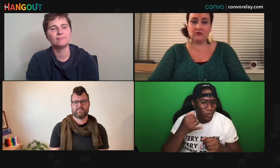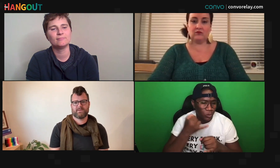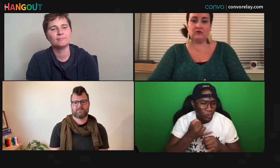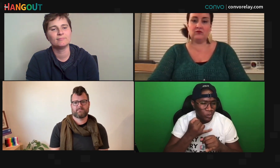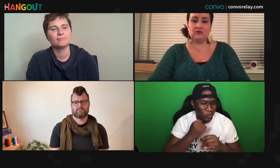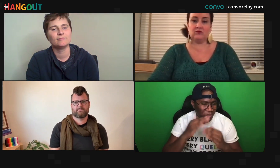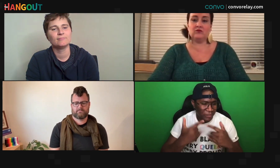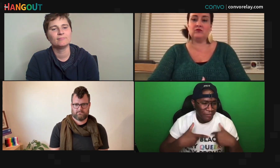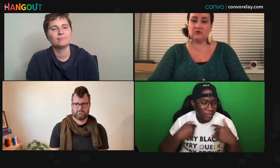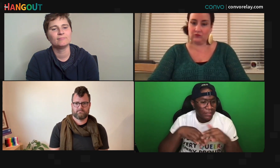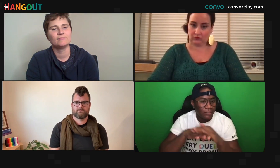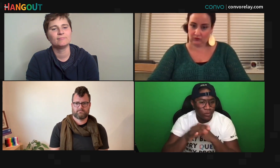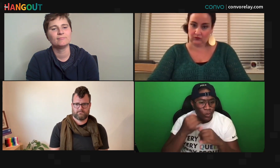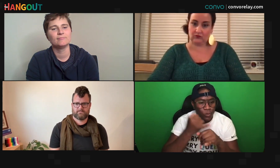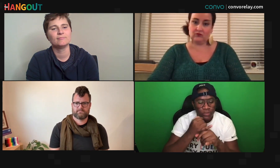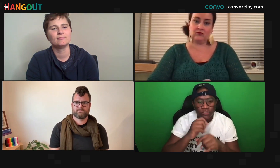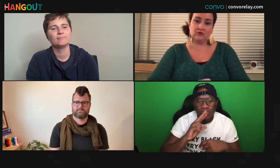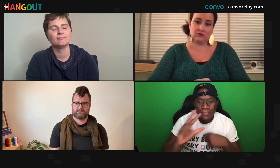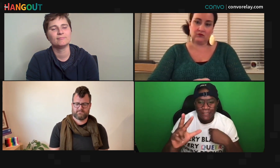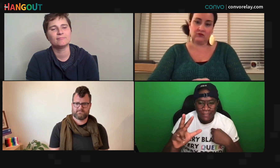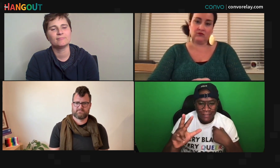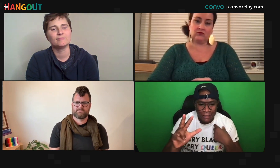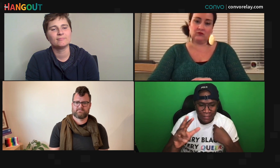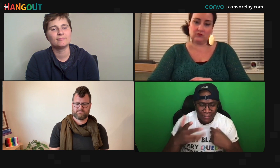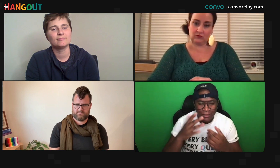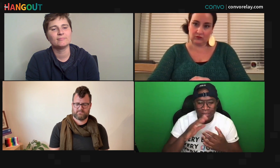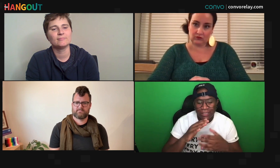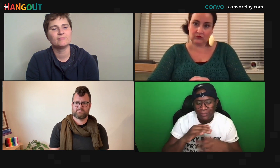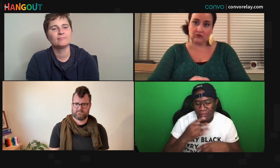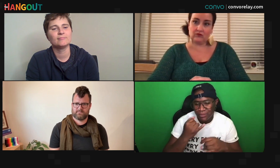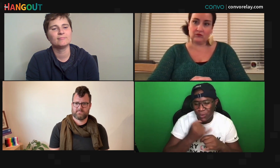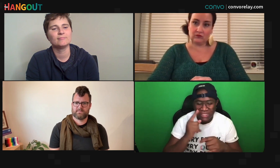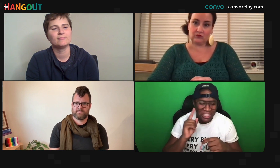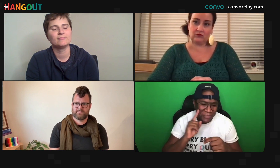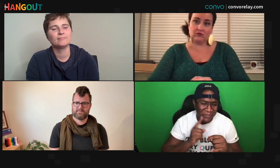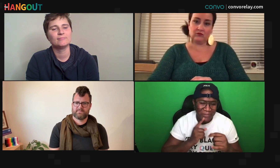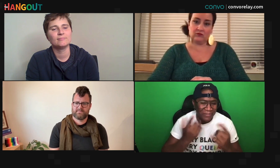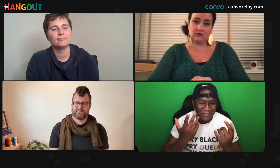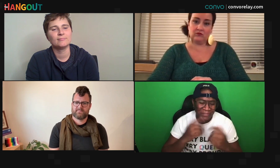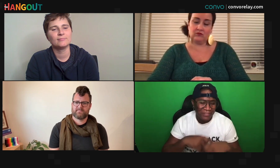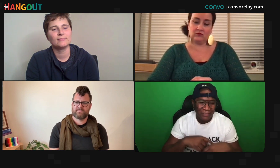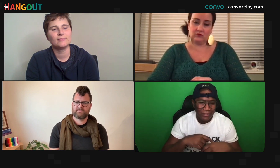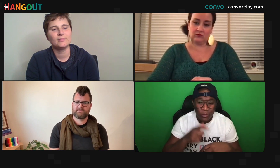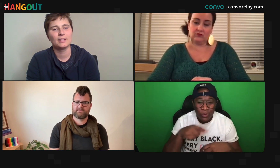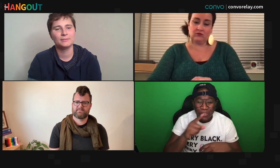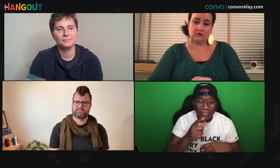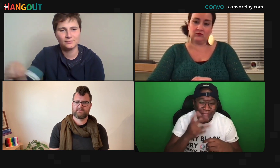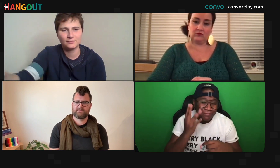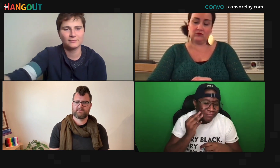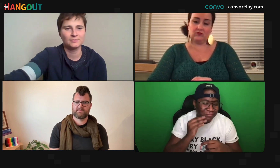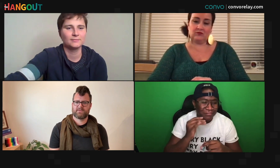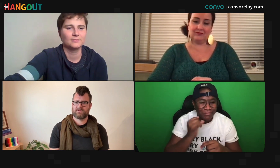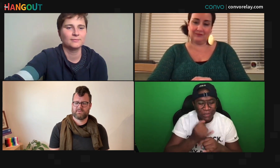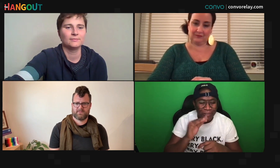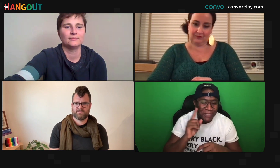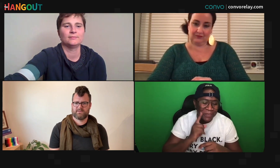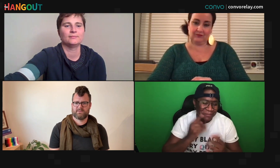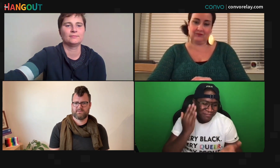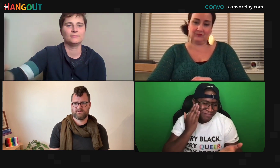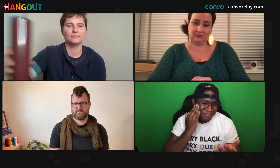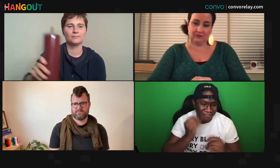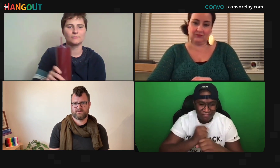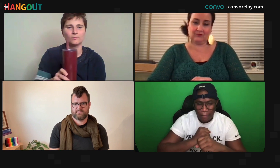give you a little bit of background. I grew up at the School for the Deaf, and I went there when I was 3. So I was there all my life.